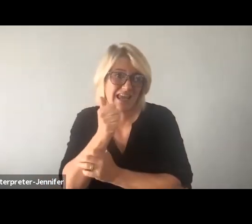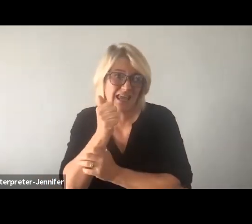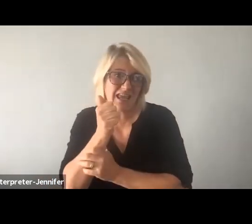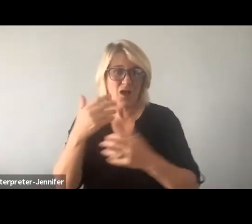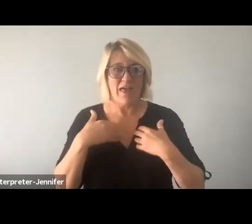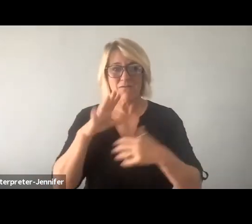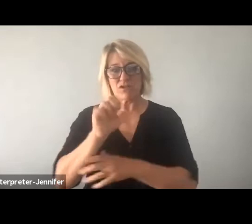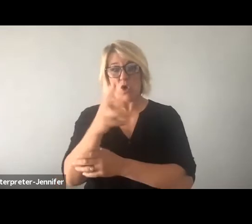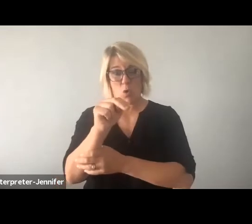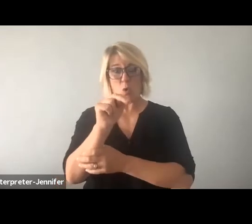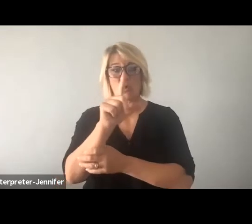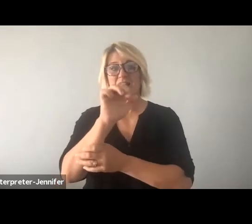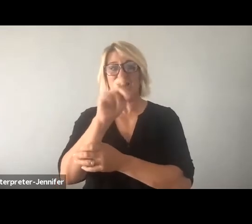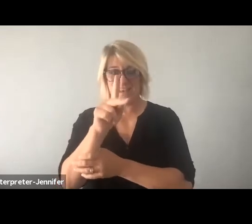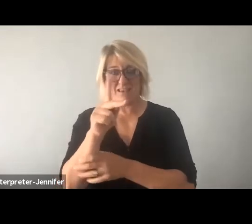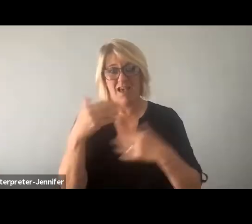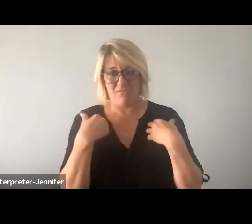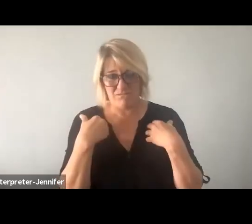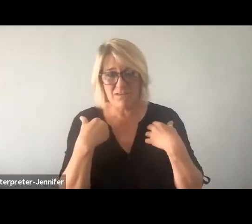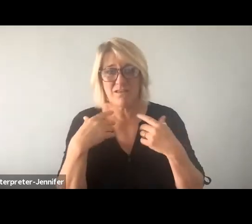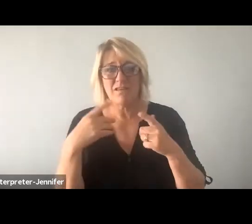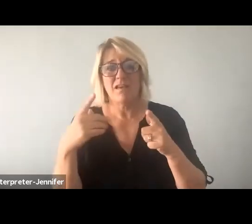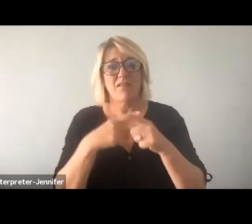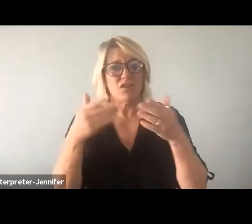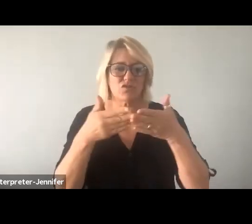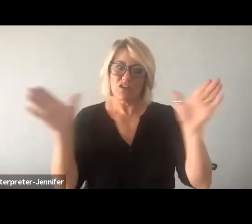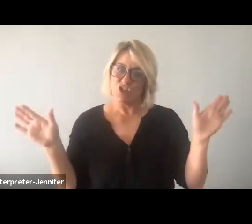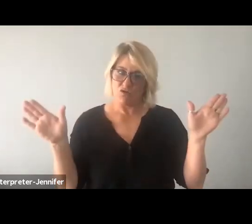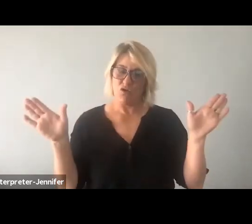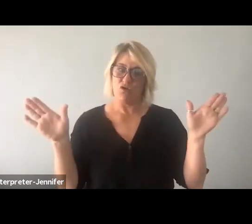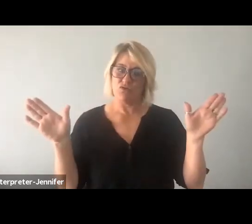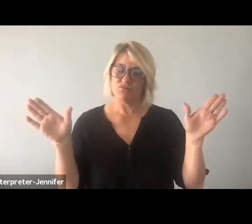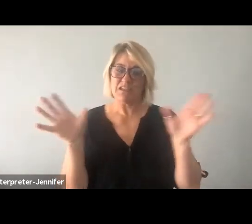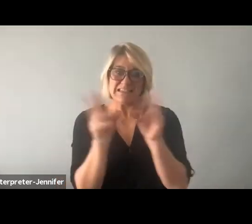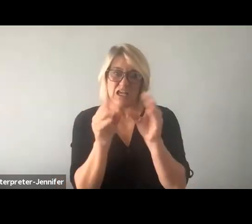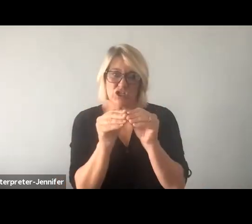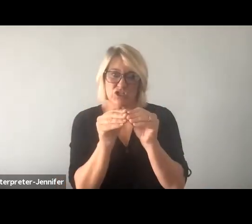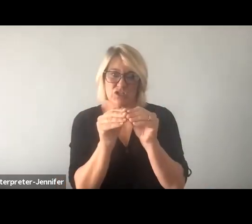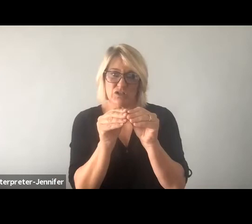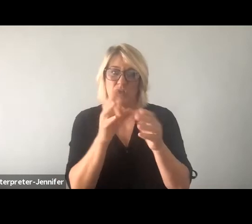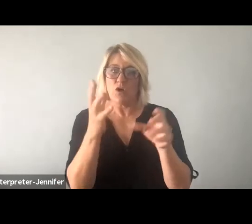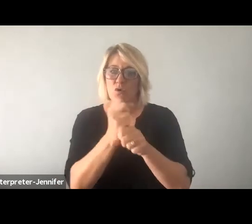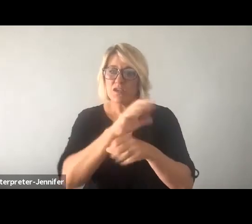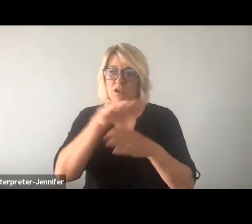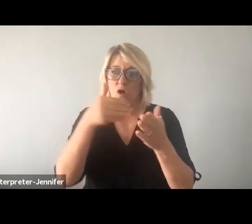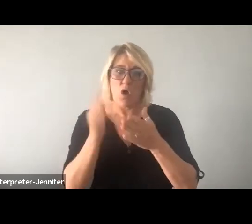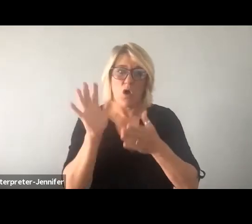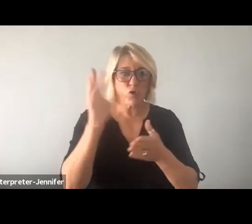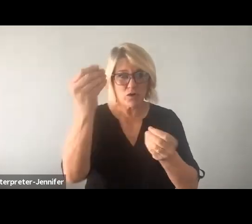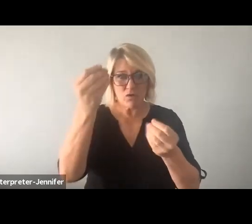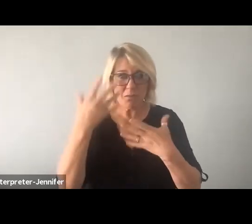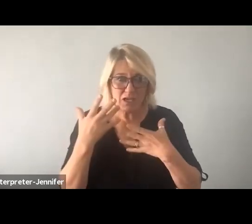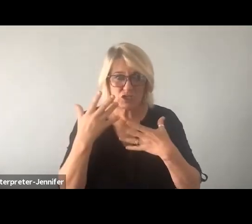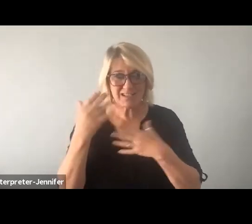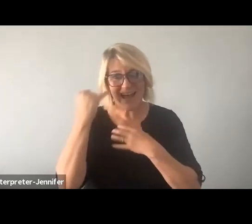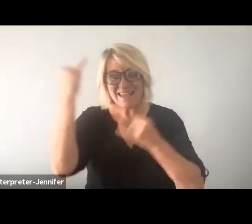link. And then there is an overall general session that will gather your information, your ideas to make us